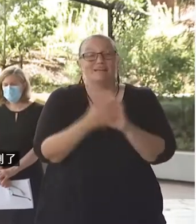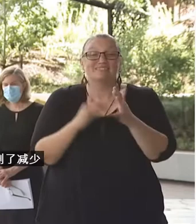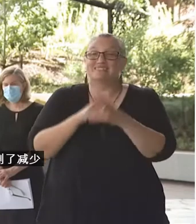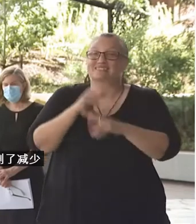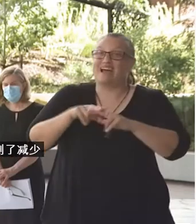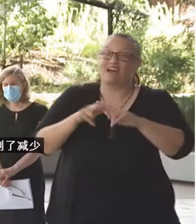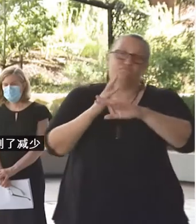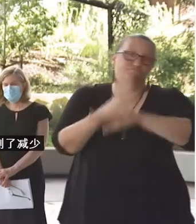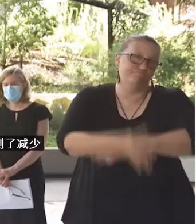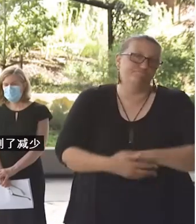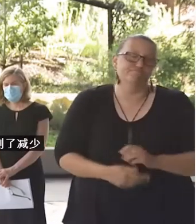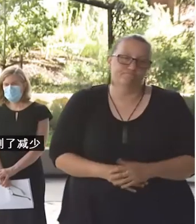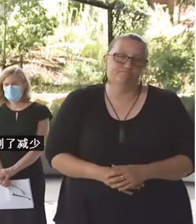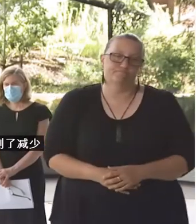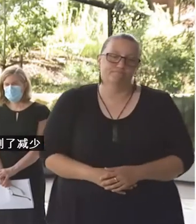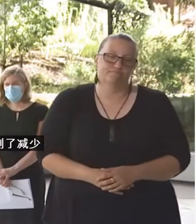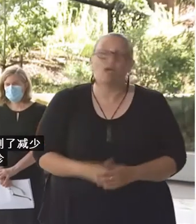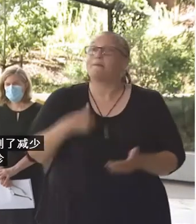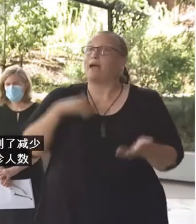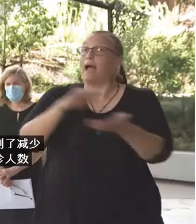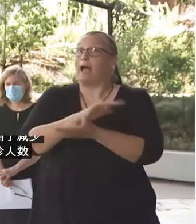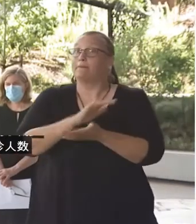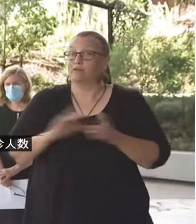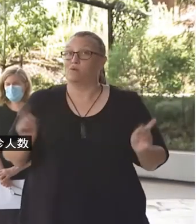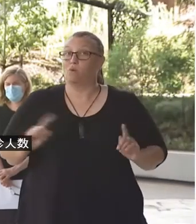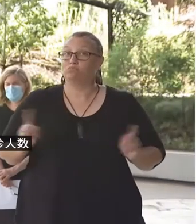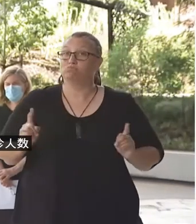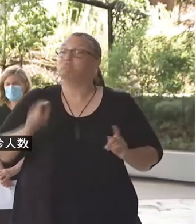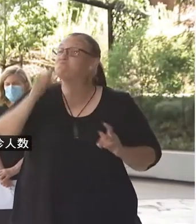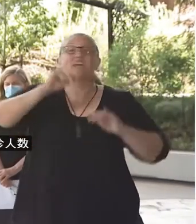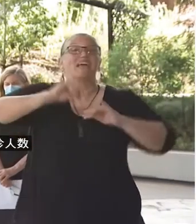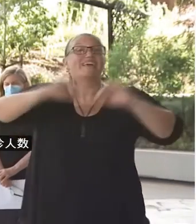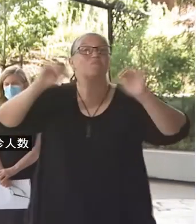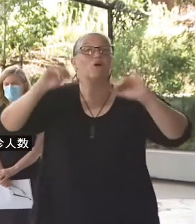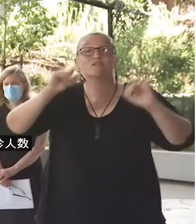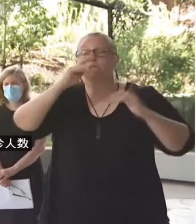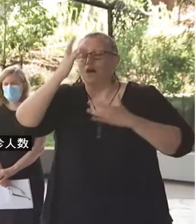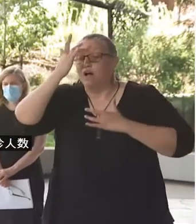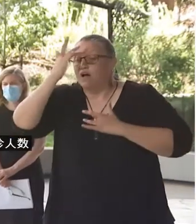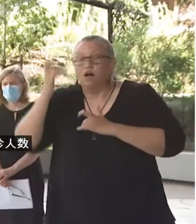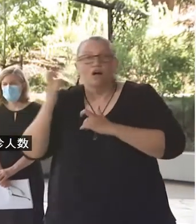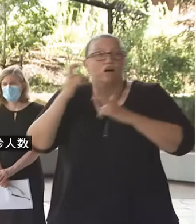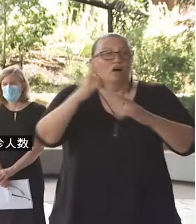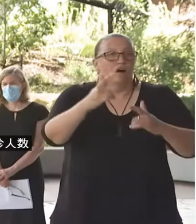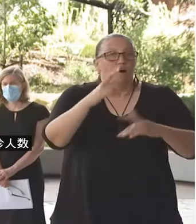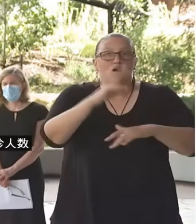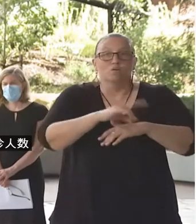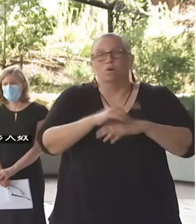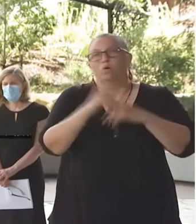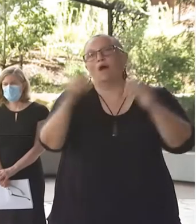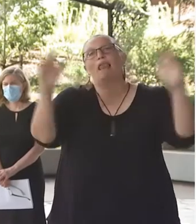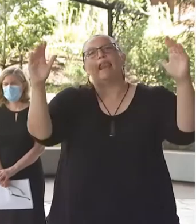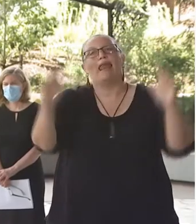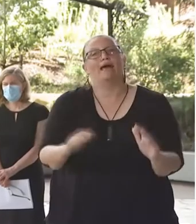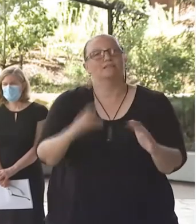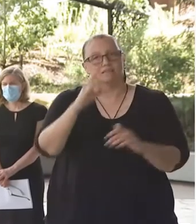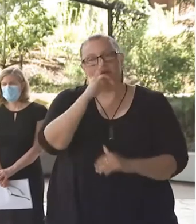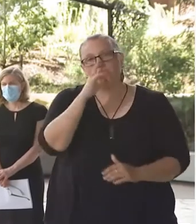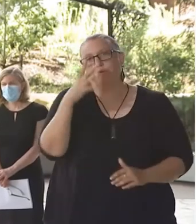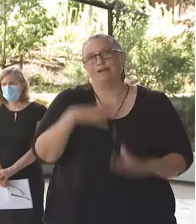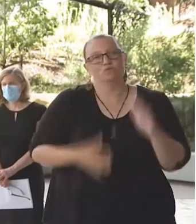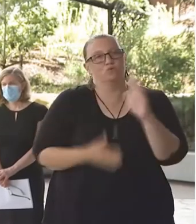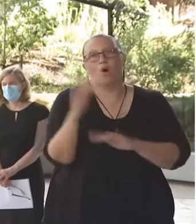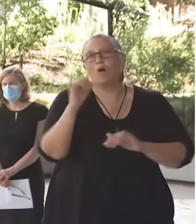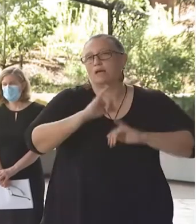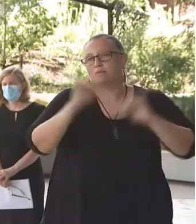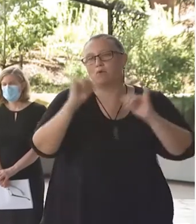have seen a reduction in emergency department attendances over the last week or so. That is very good news, and we thank the